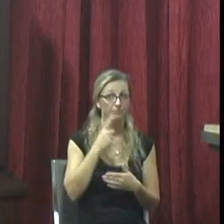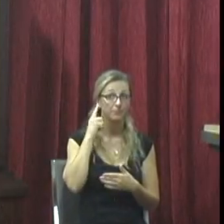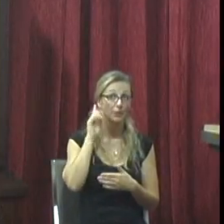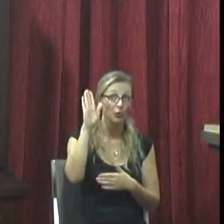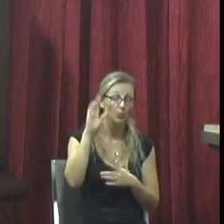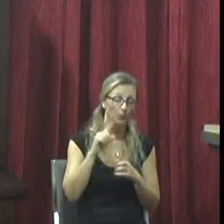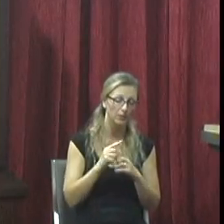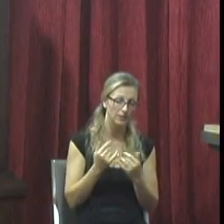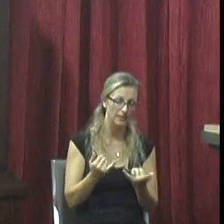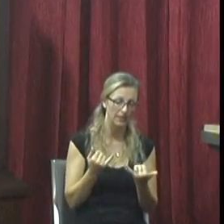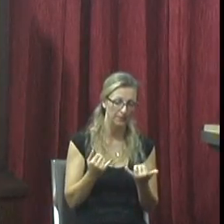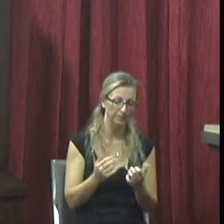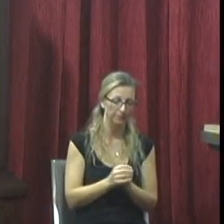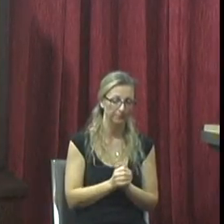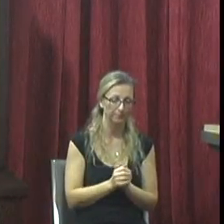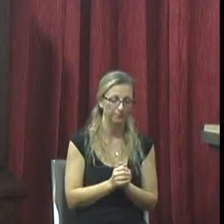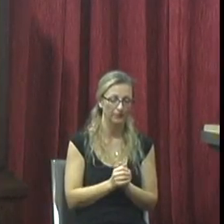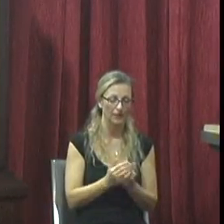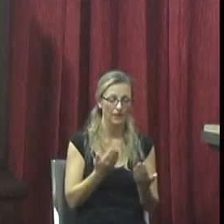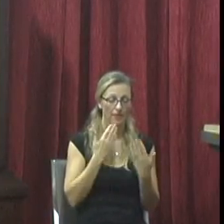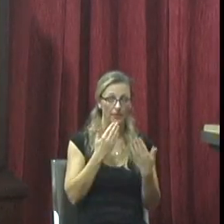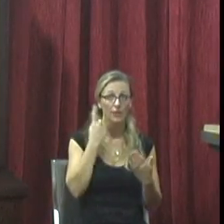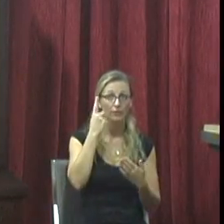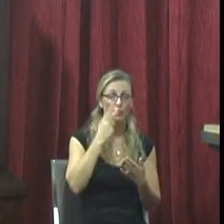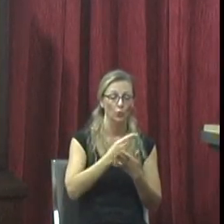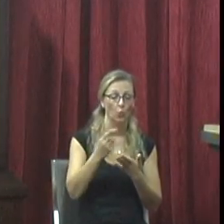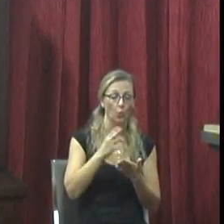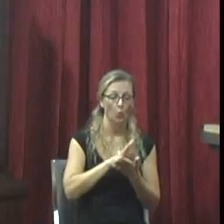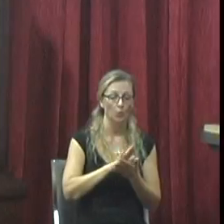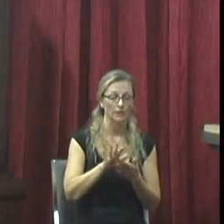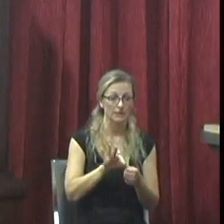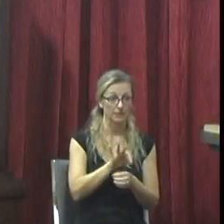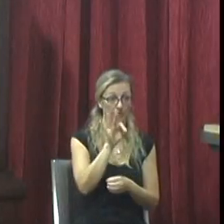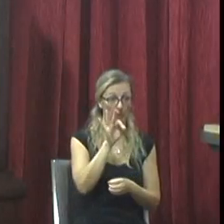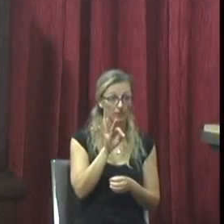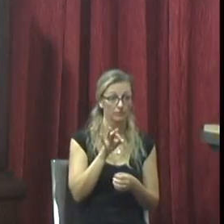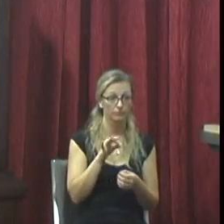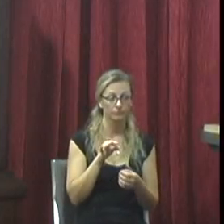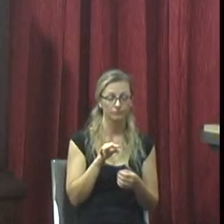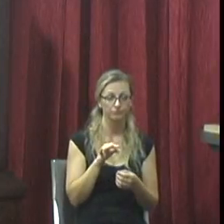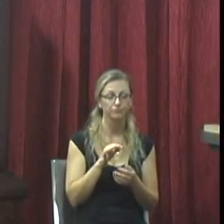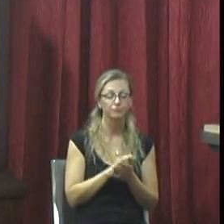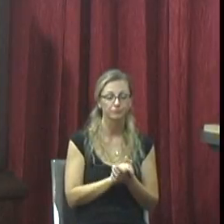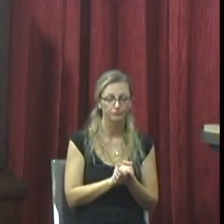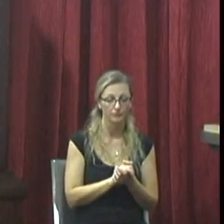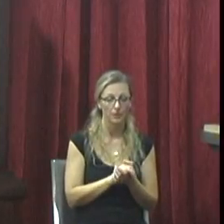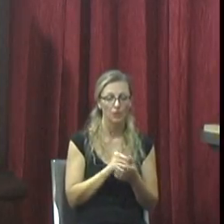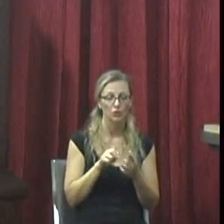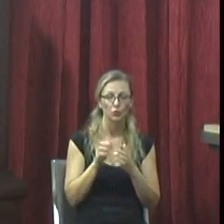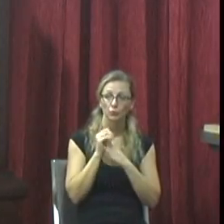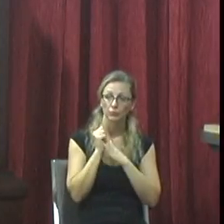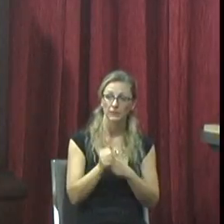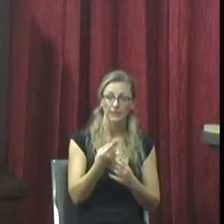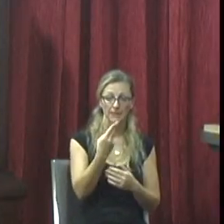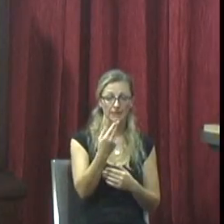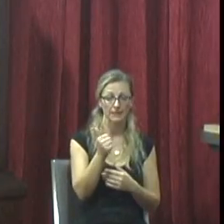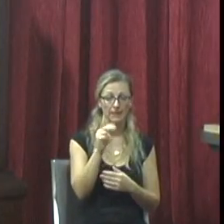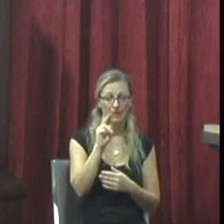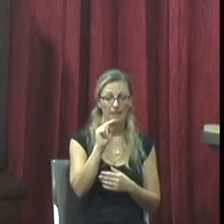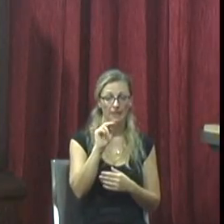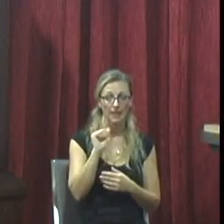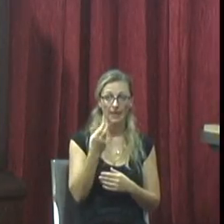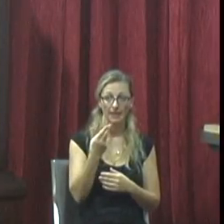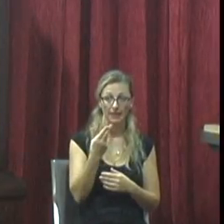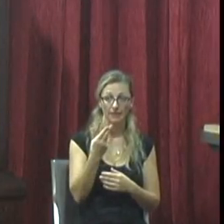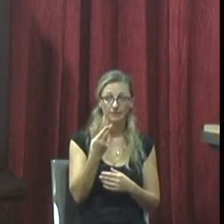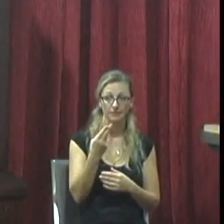And we thank you, Father, for the moving of your spirit upon Hannah to play a song just now that was exactly what we're going to be